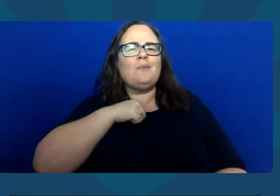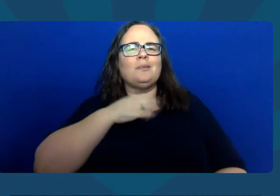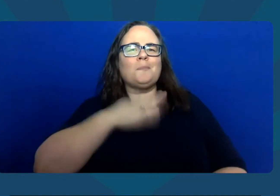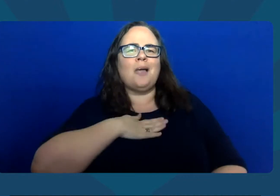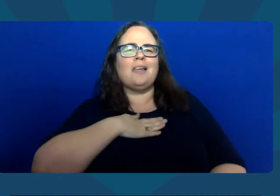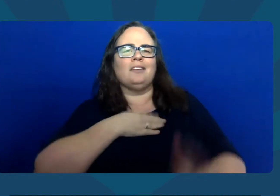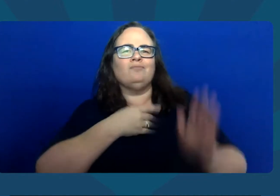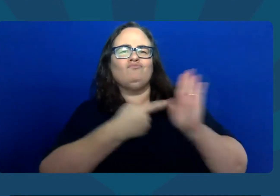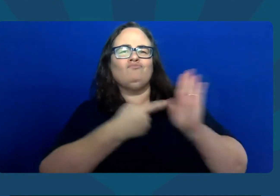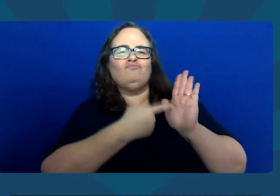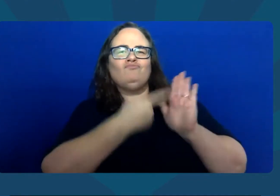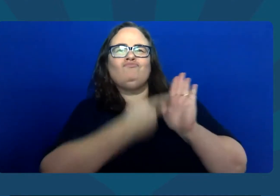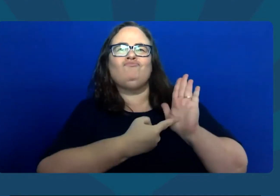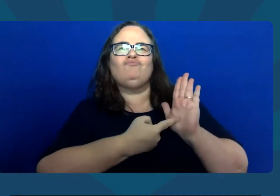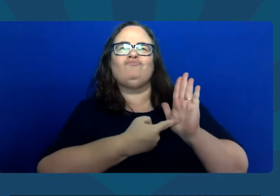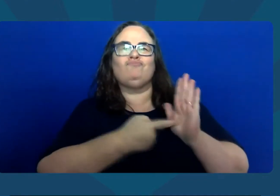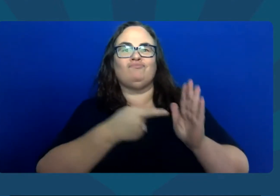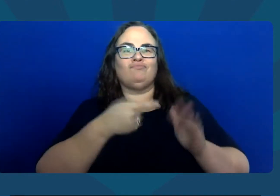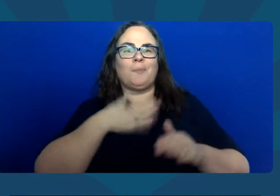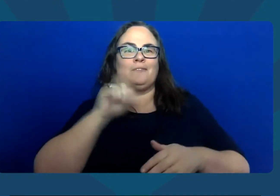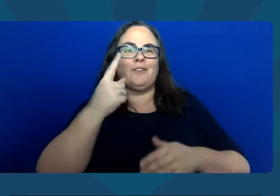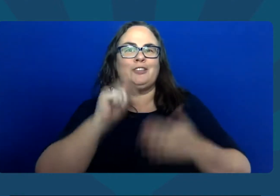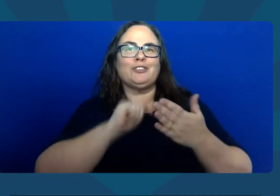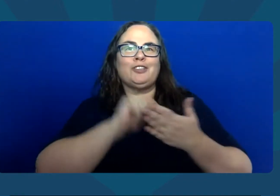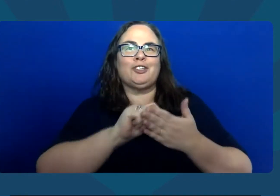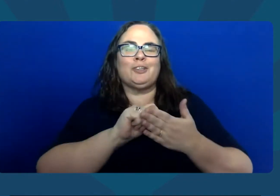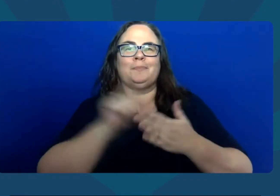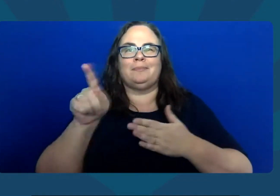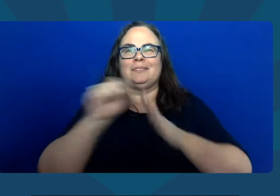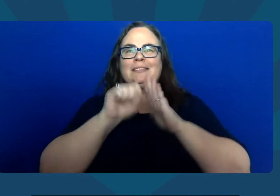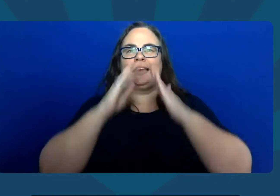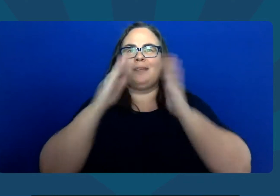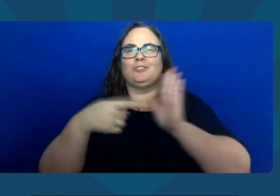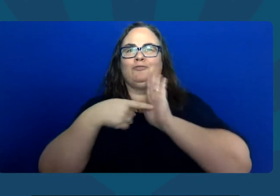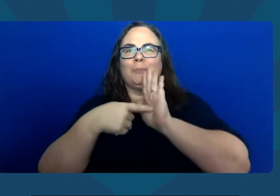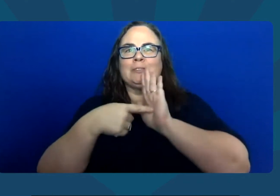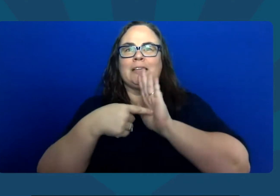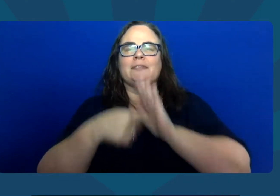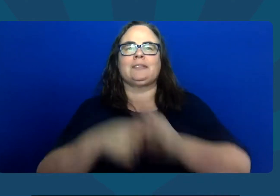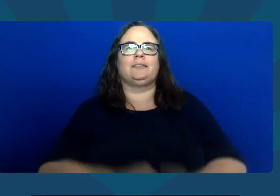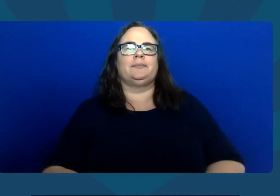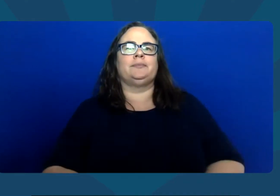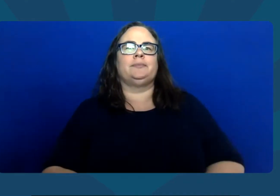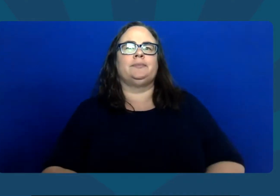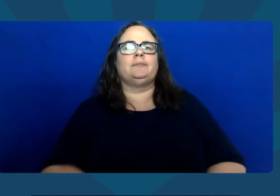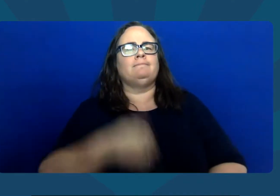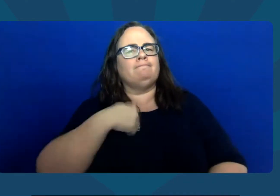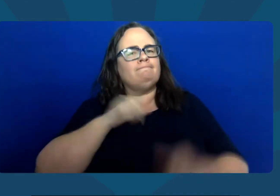I am proud of my record during my first term in the State House of